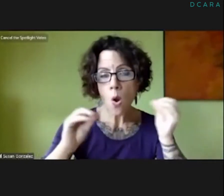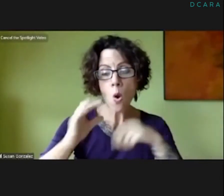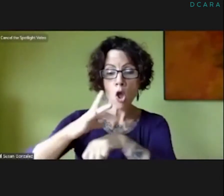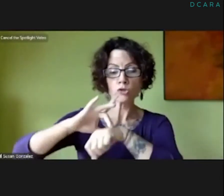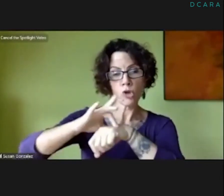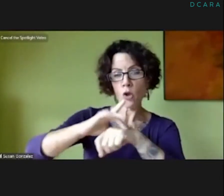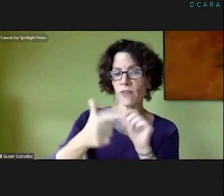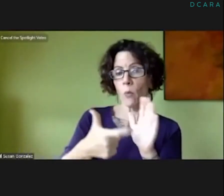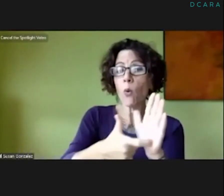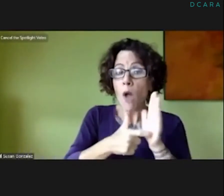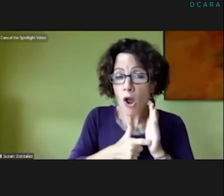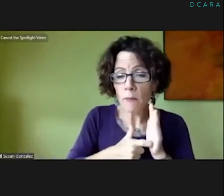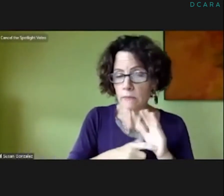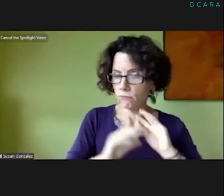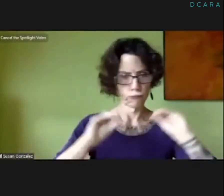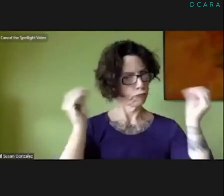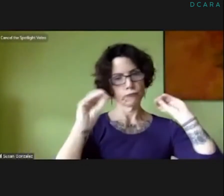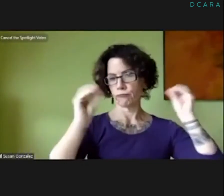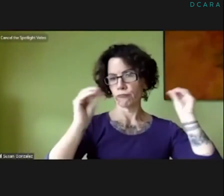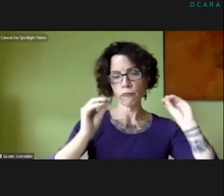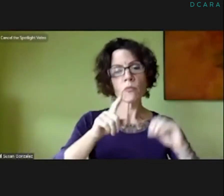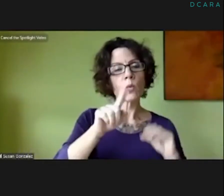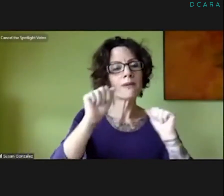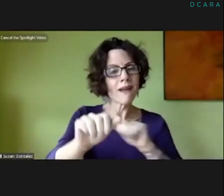Third, we'll talk about geography.